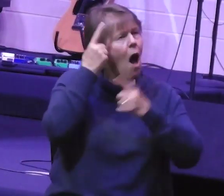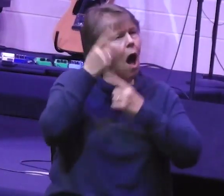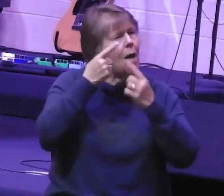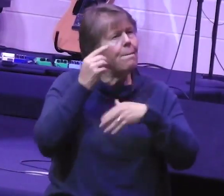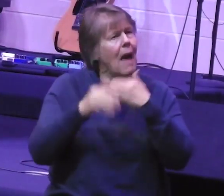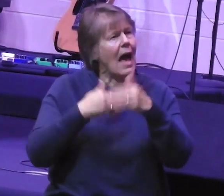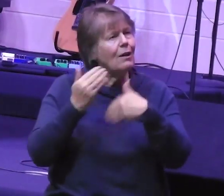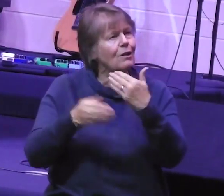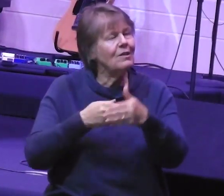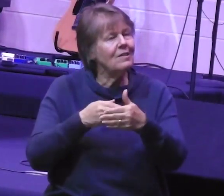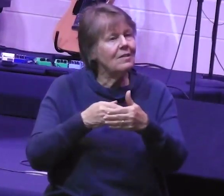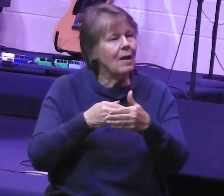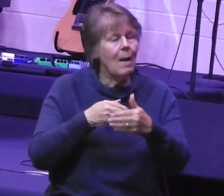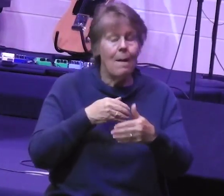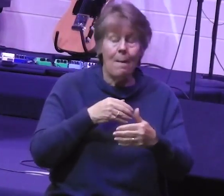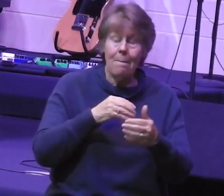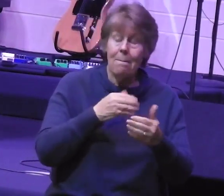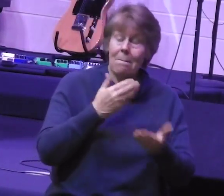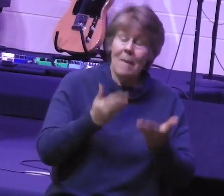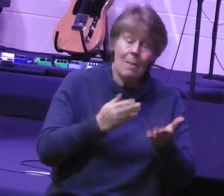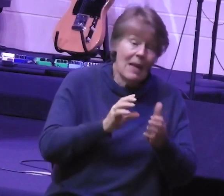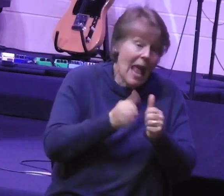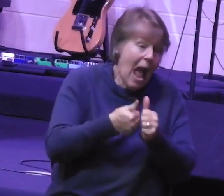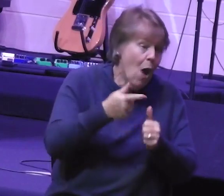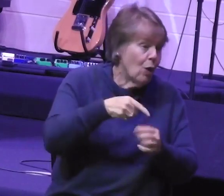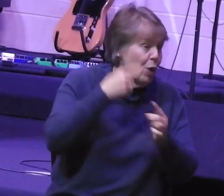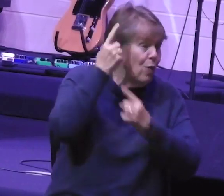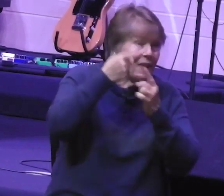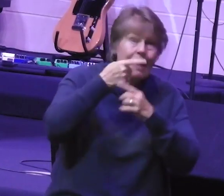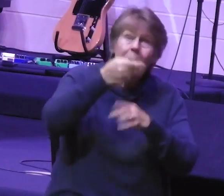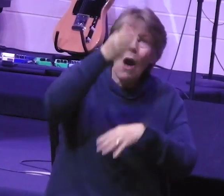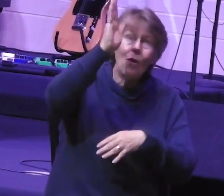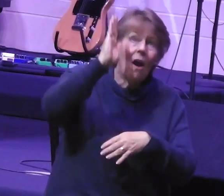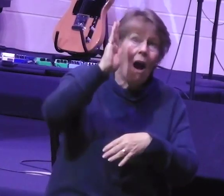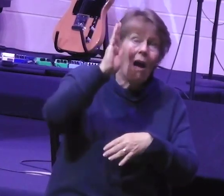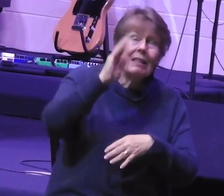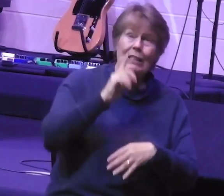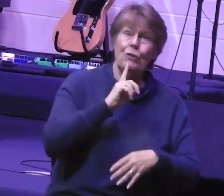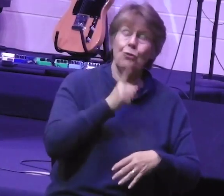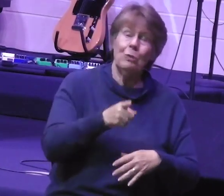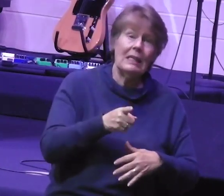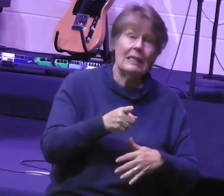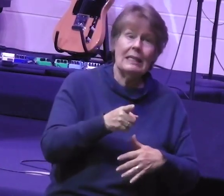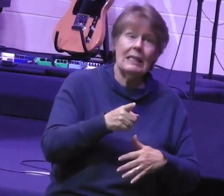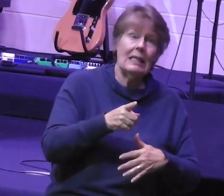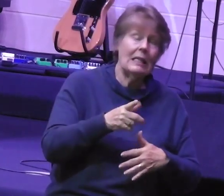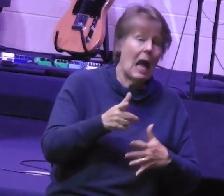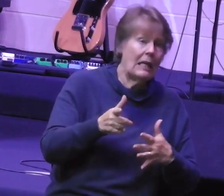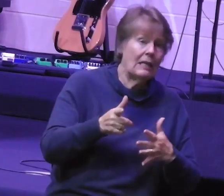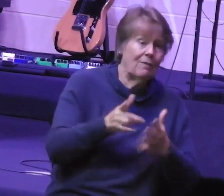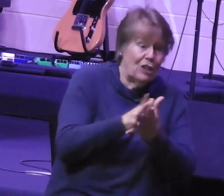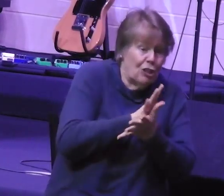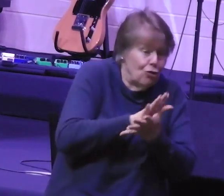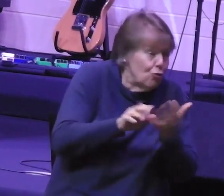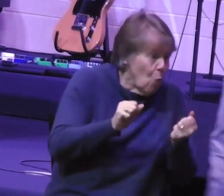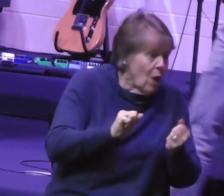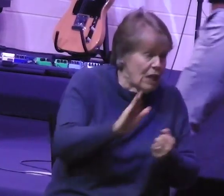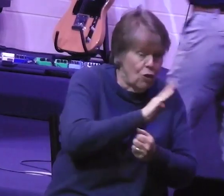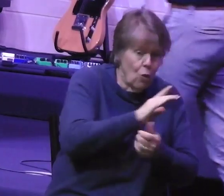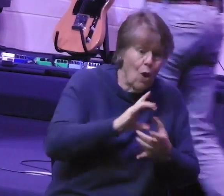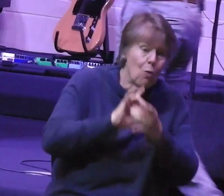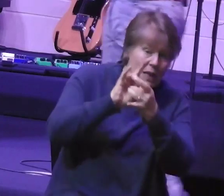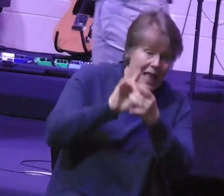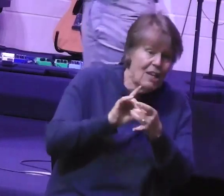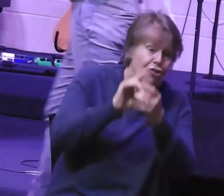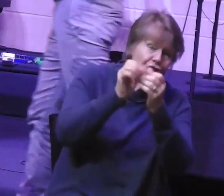God that's really ruining, tarnishing your relationship